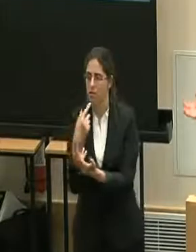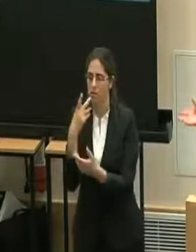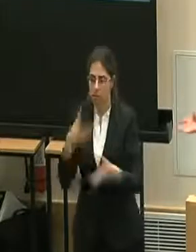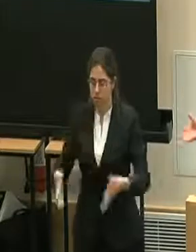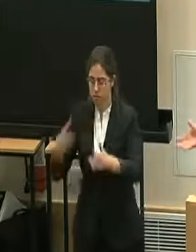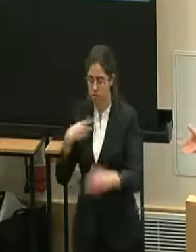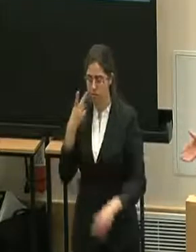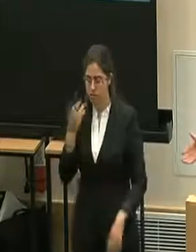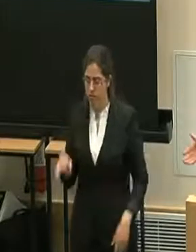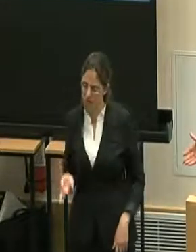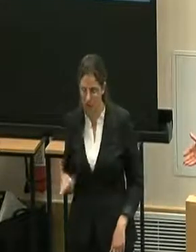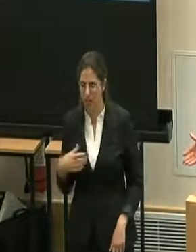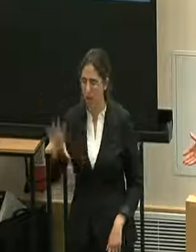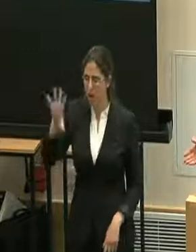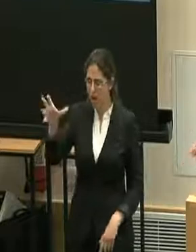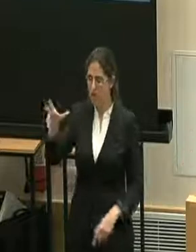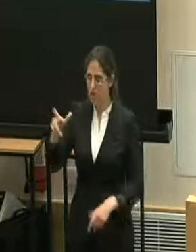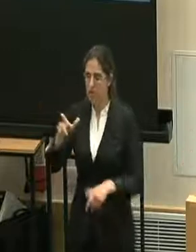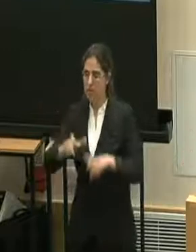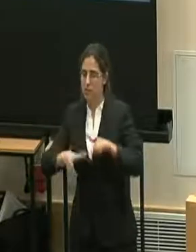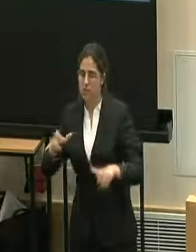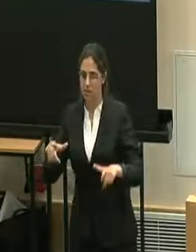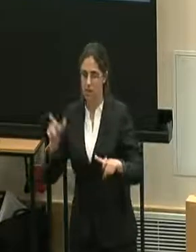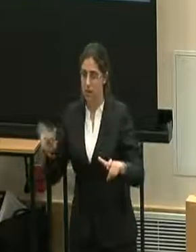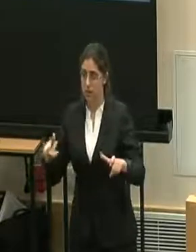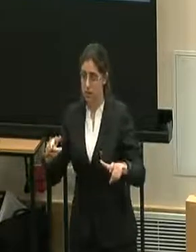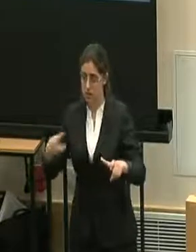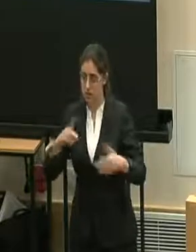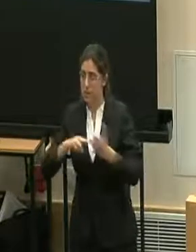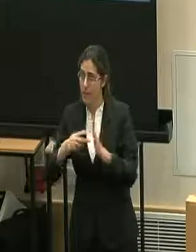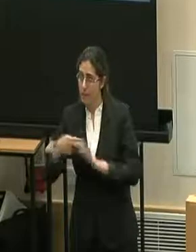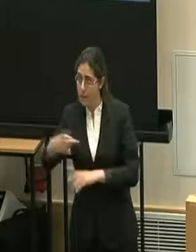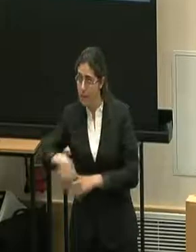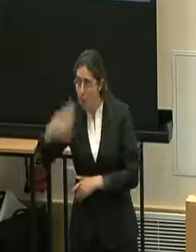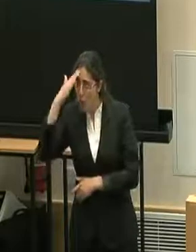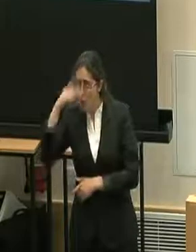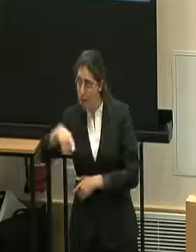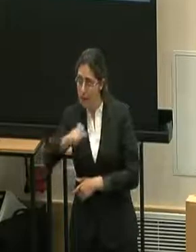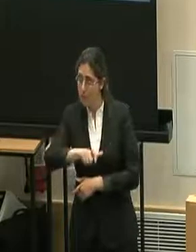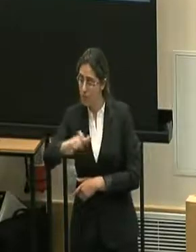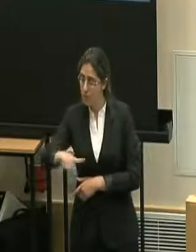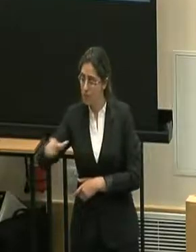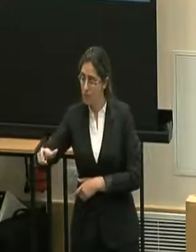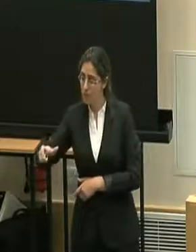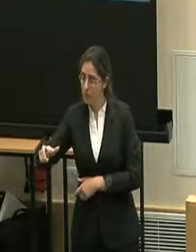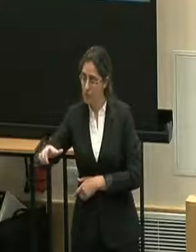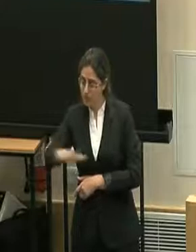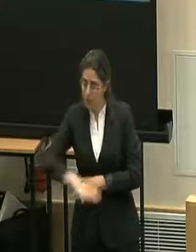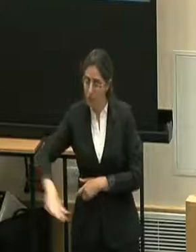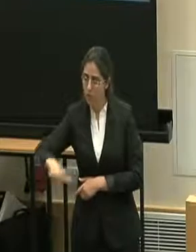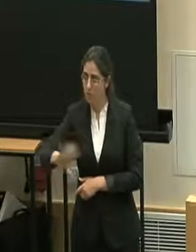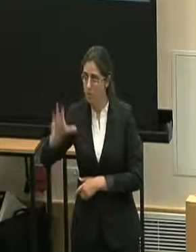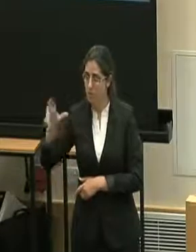a civilized country. Because he knows that in that country, people who don't